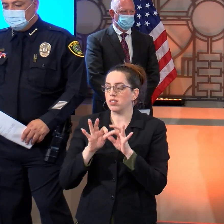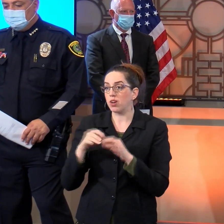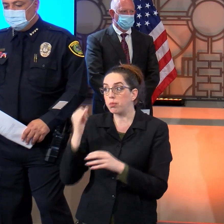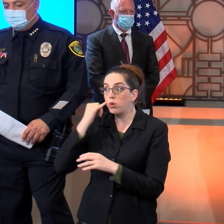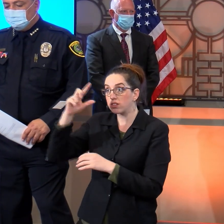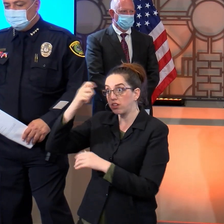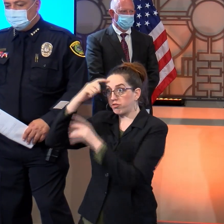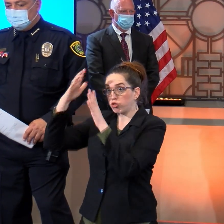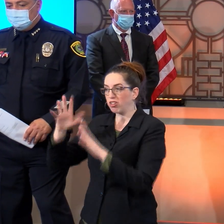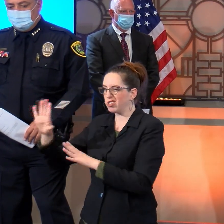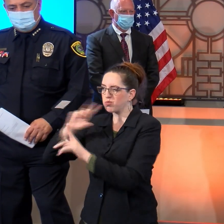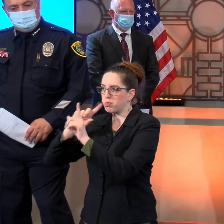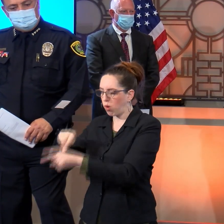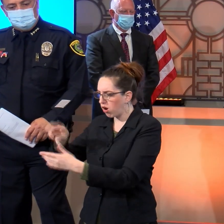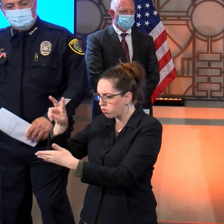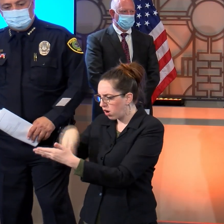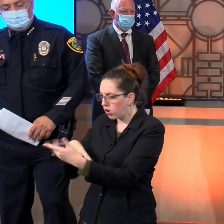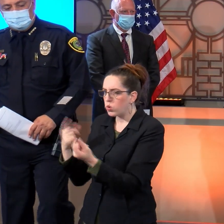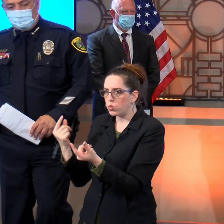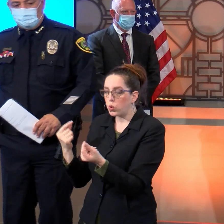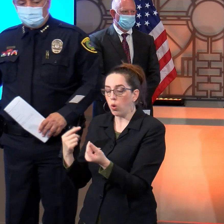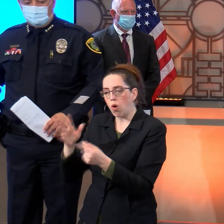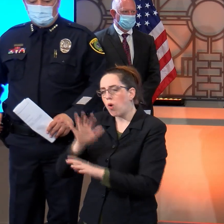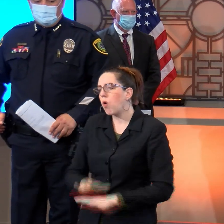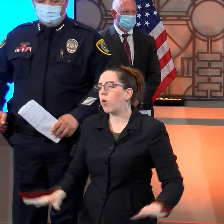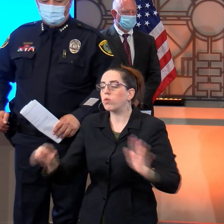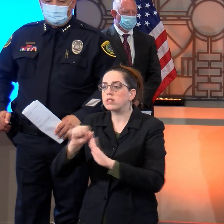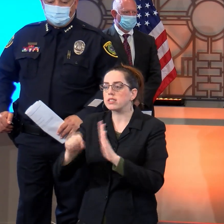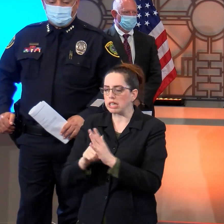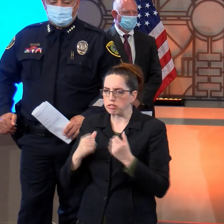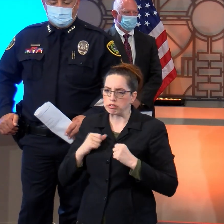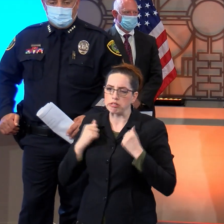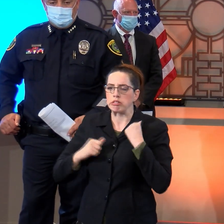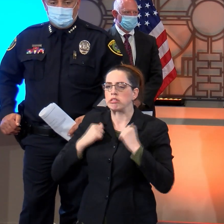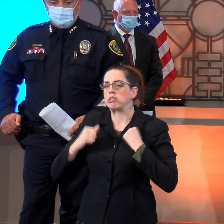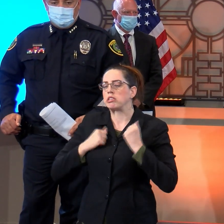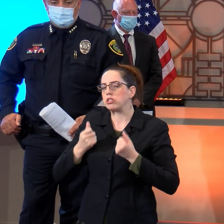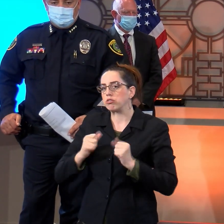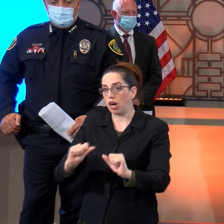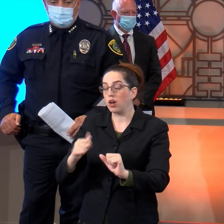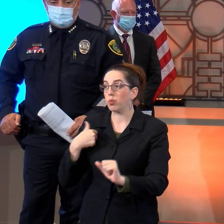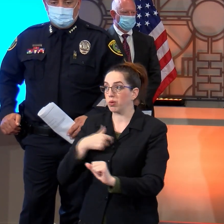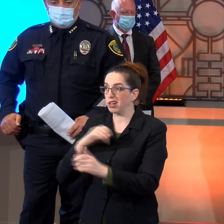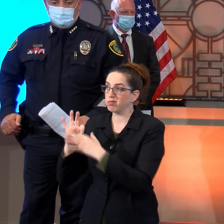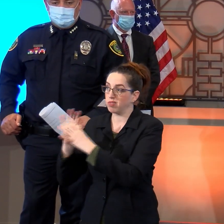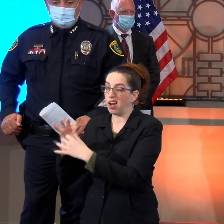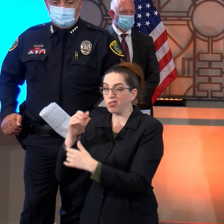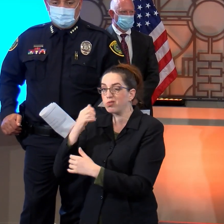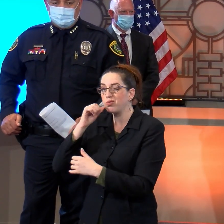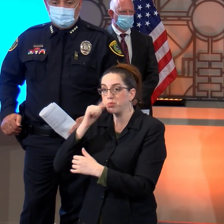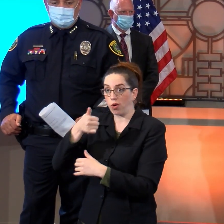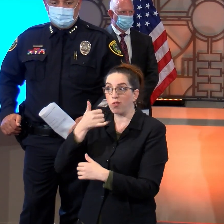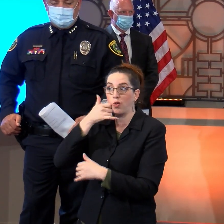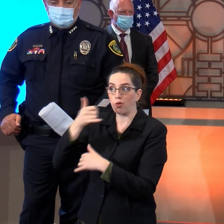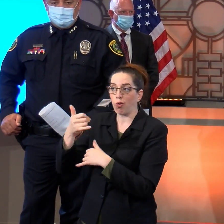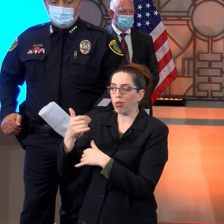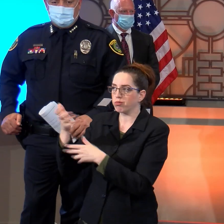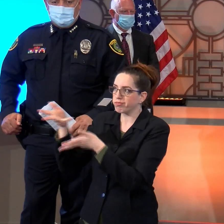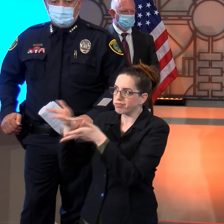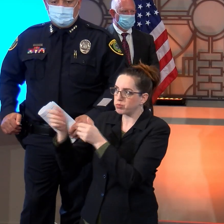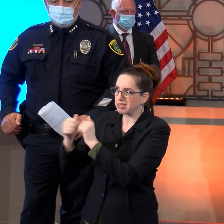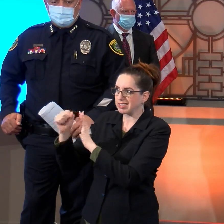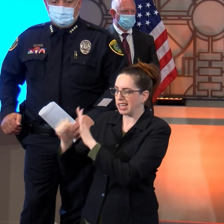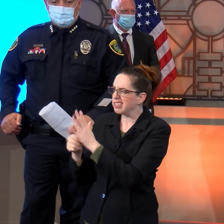governor's report, there's going to be a statewide effort. We're now working with the state. As a matter of fact, I have a call first thing in the morning with the state to